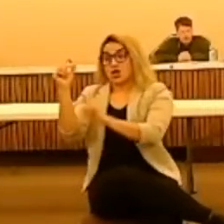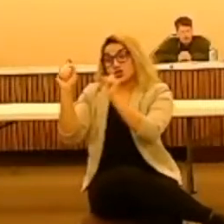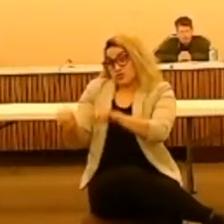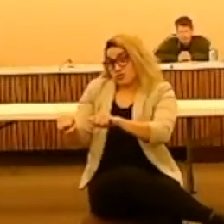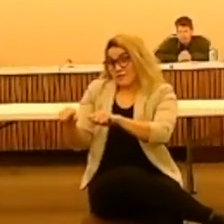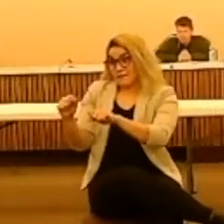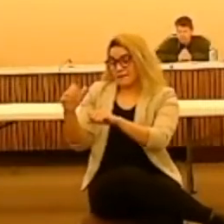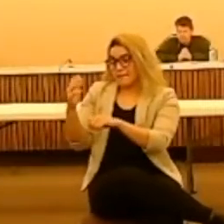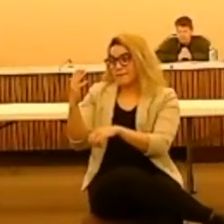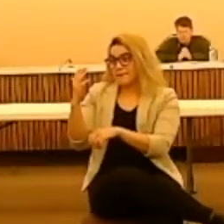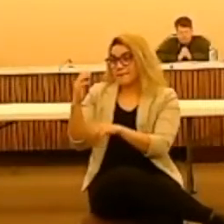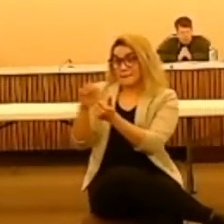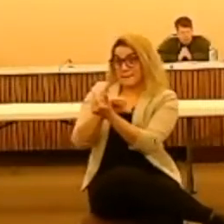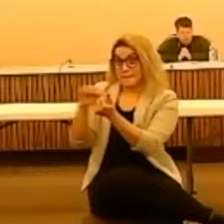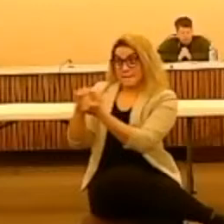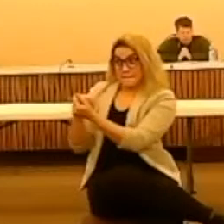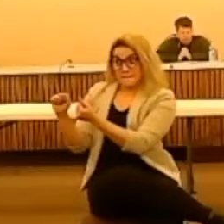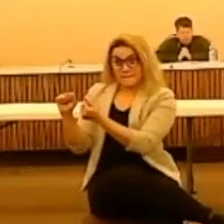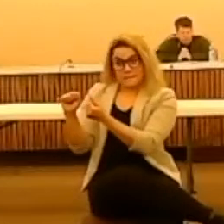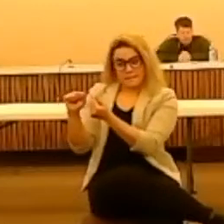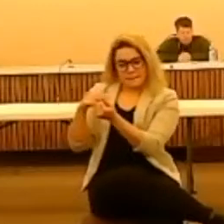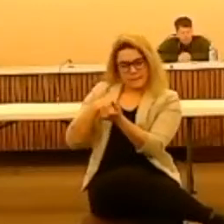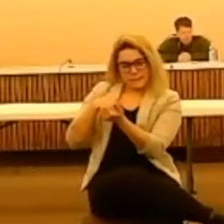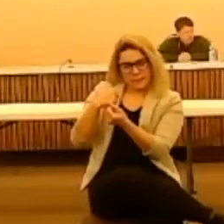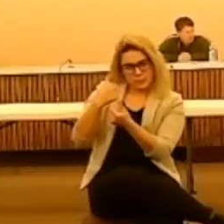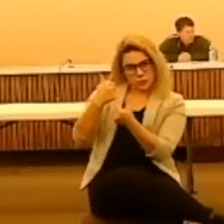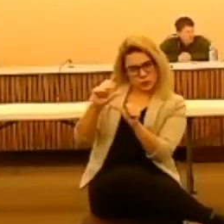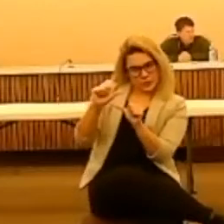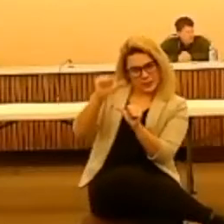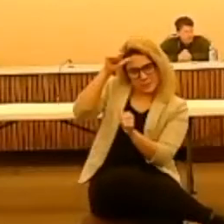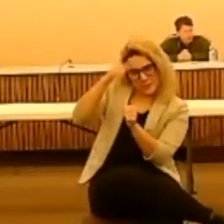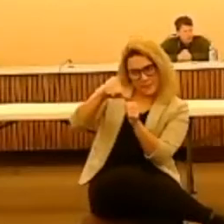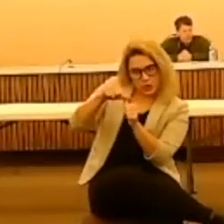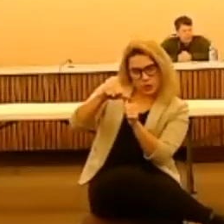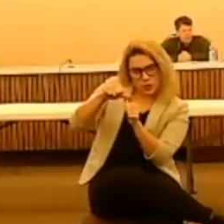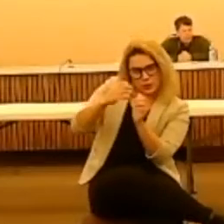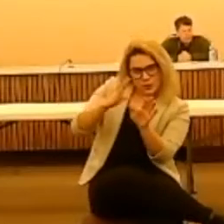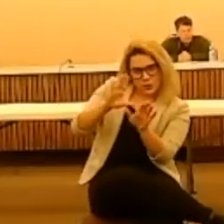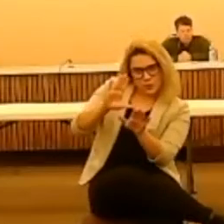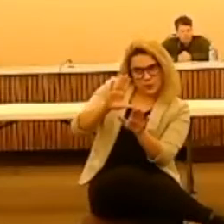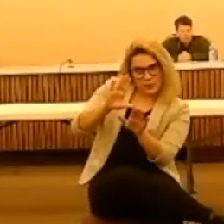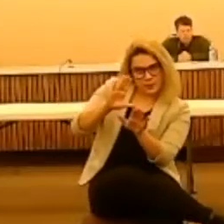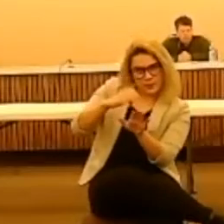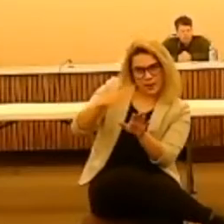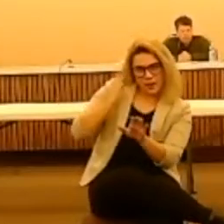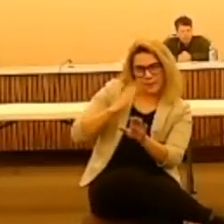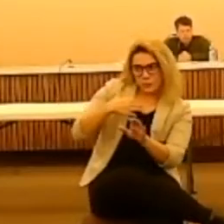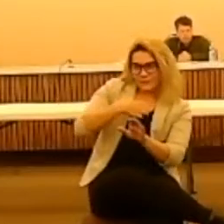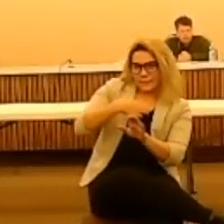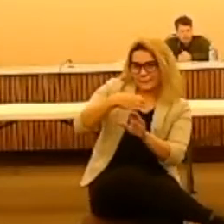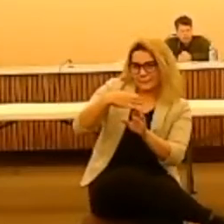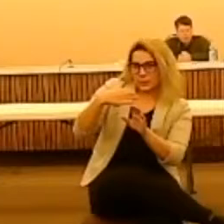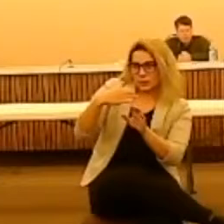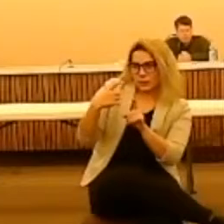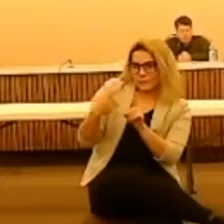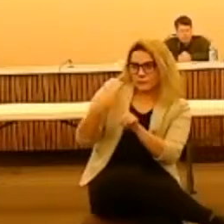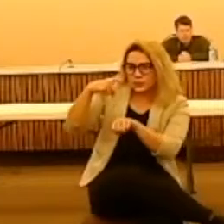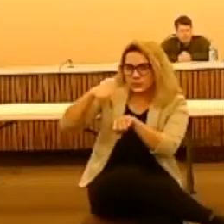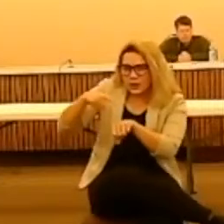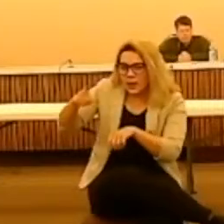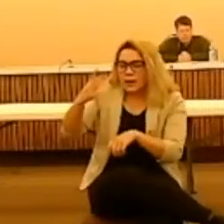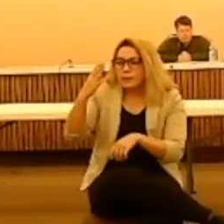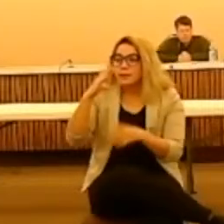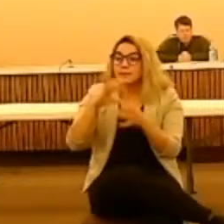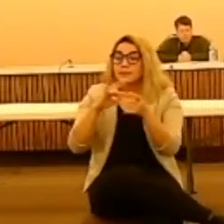But if I am getting this, if I remember the appeal correctly, your issue isn't that you don't